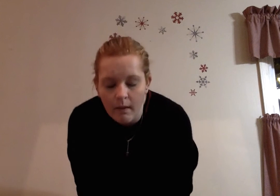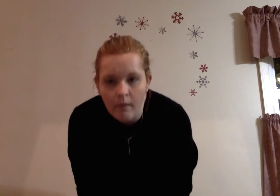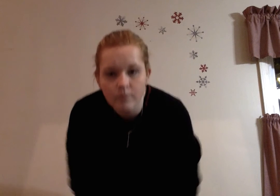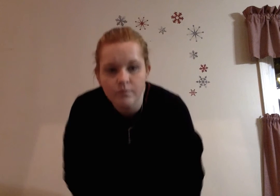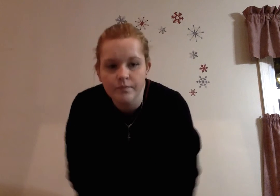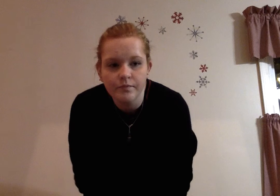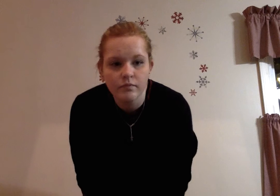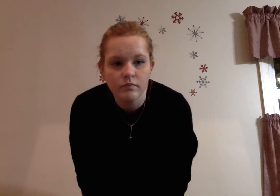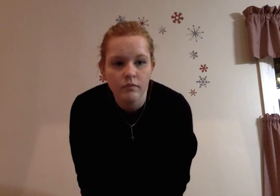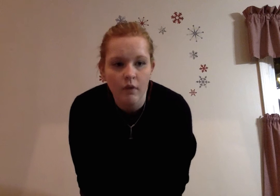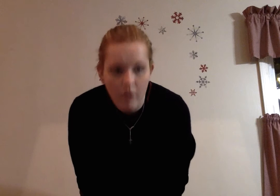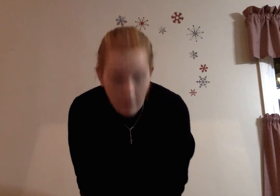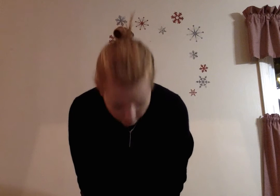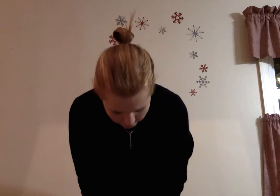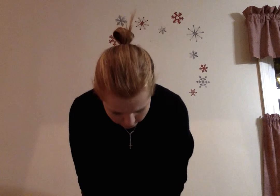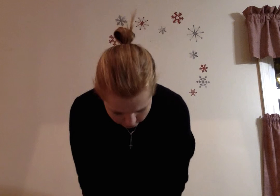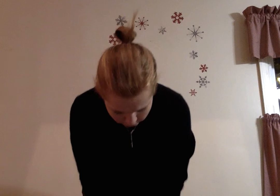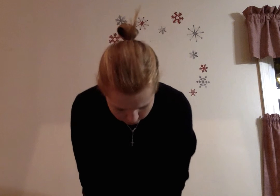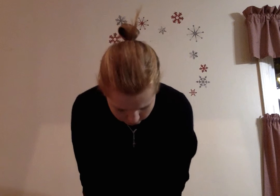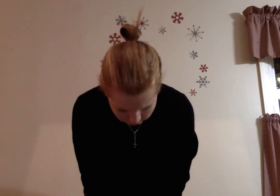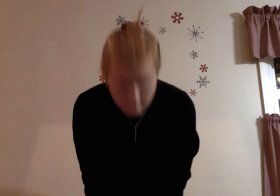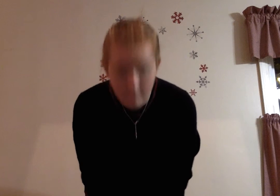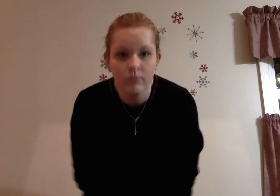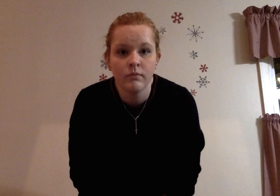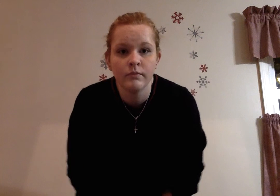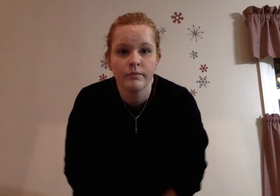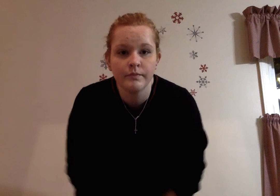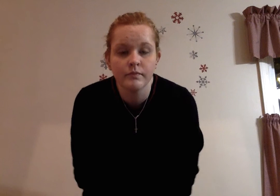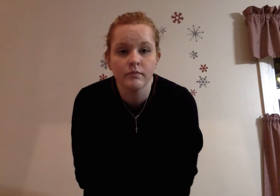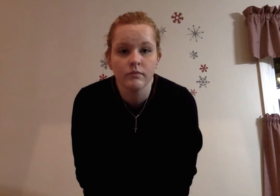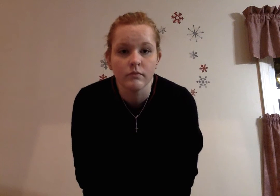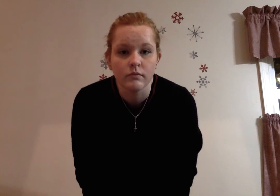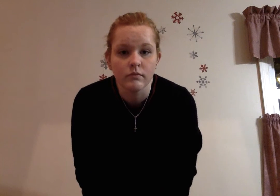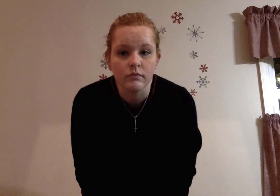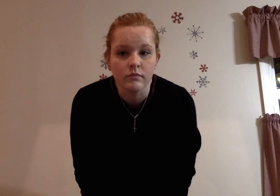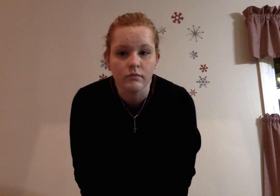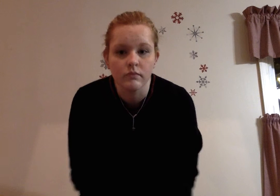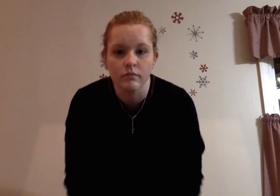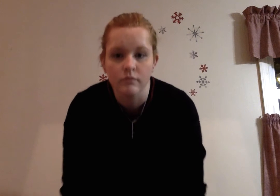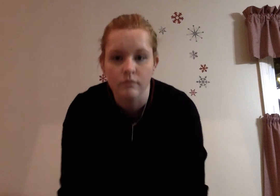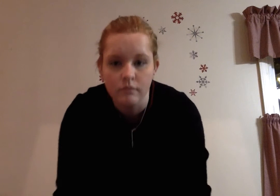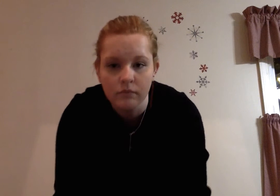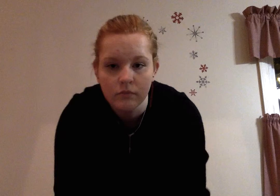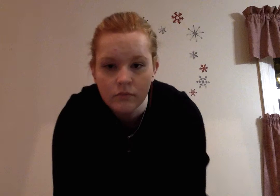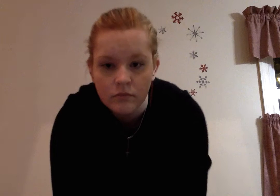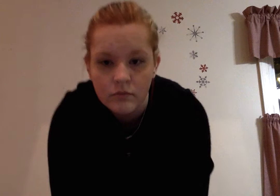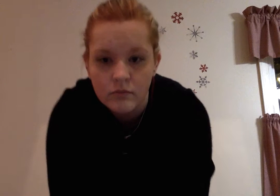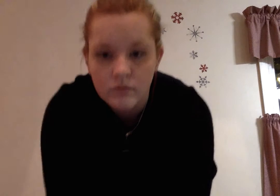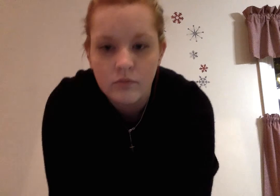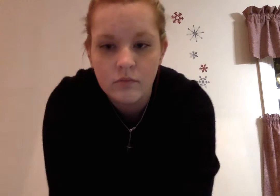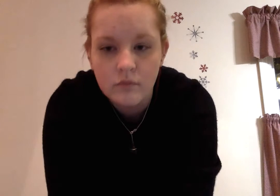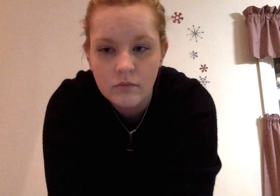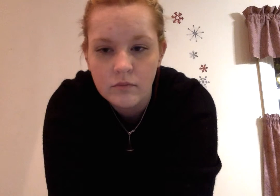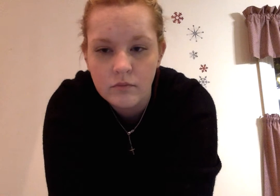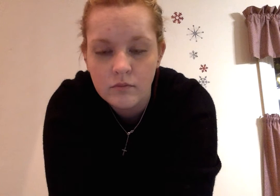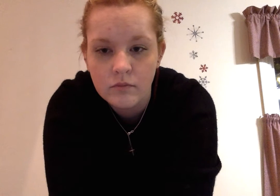Another thing different between the lecture situation and the everyday situation is the interaction between the speaker